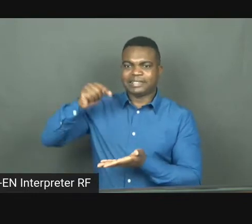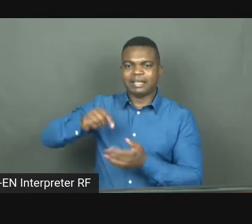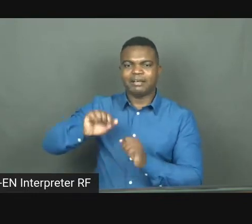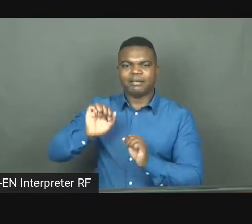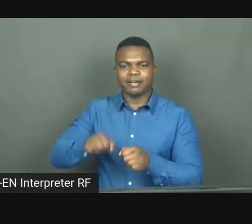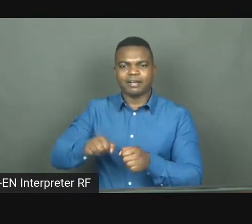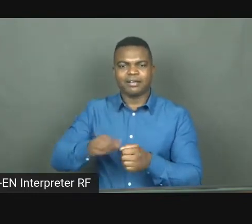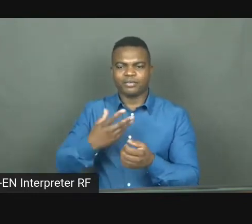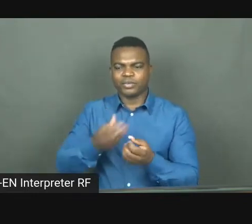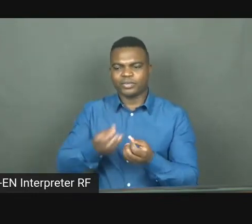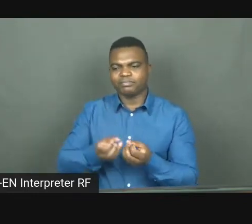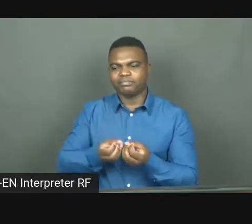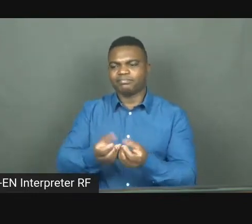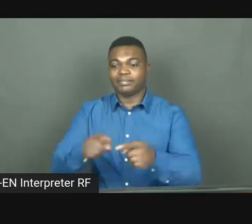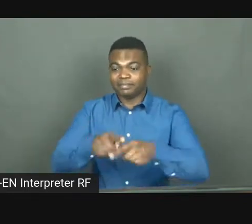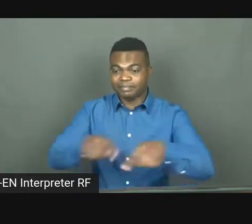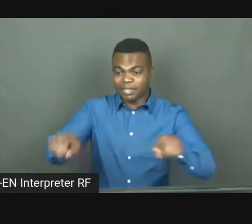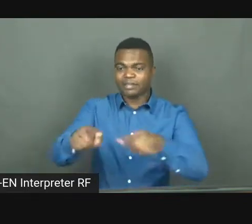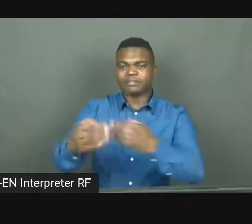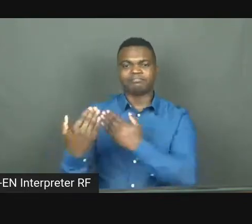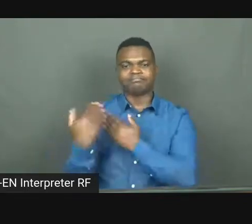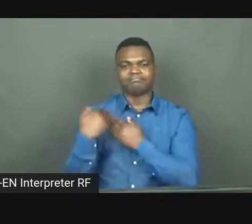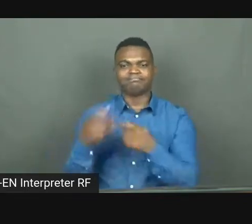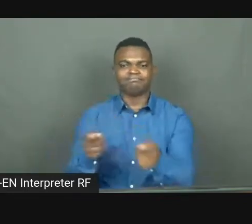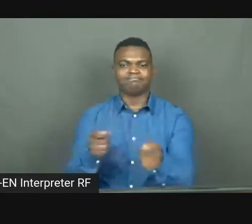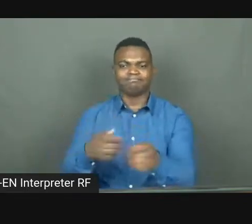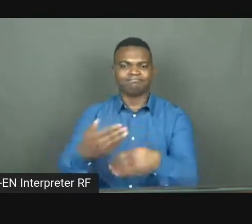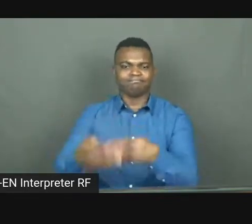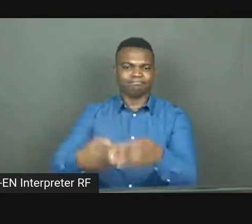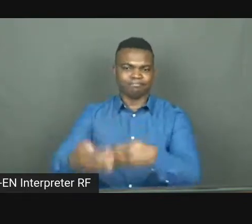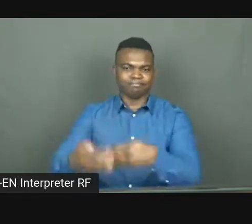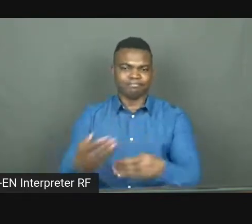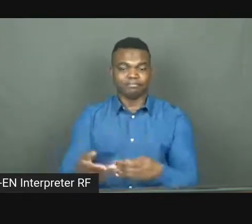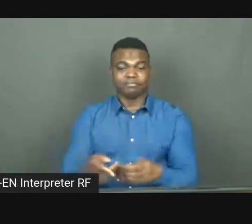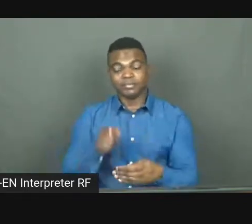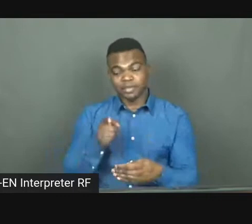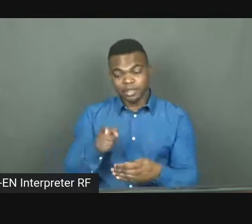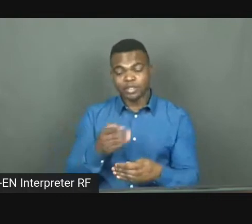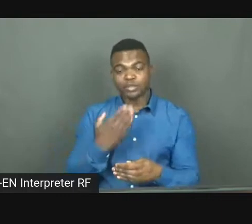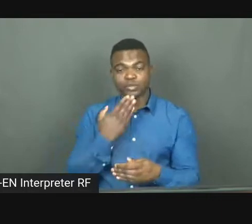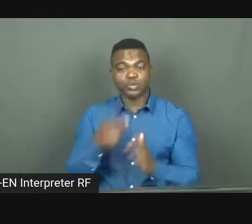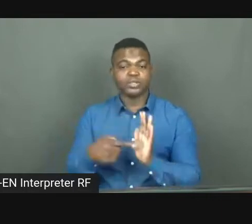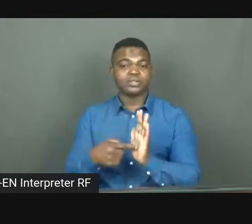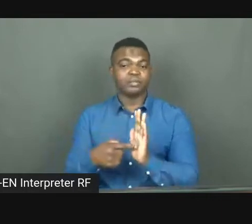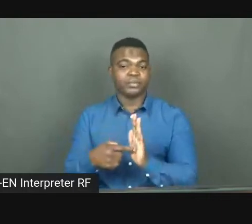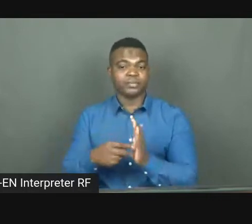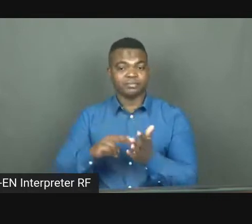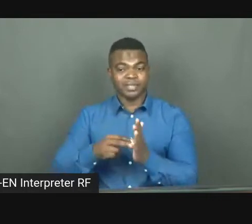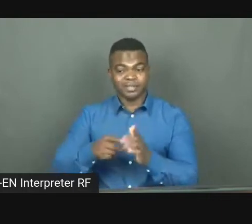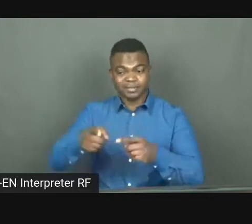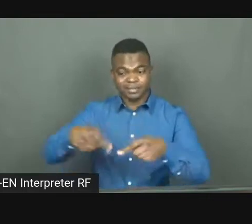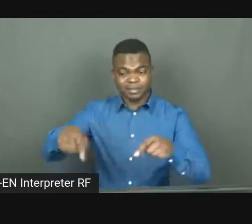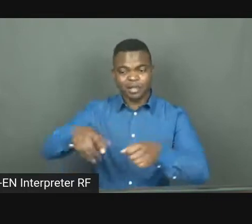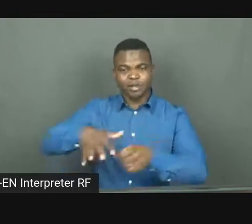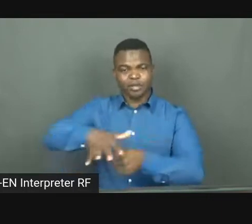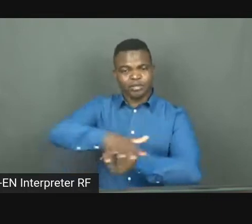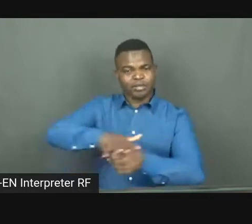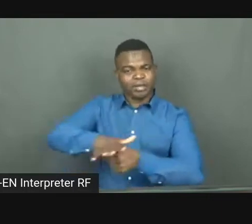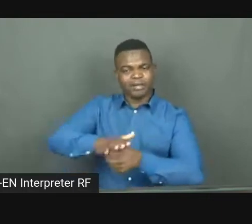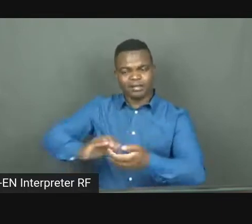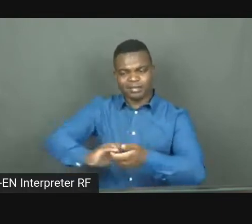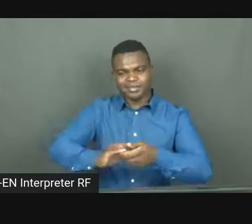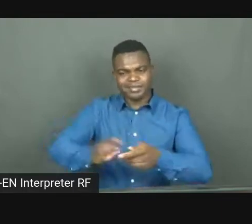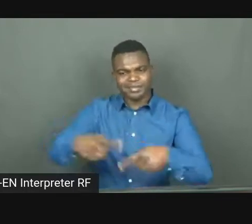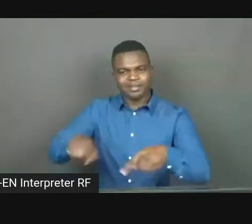their own people, but that's an area where there's been little, too